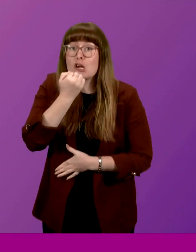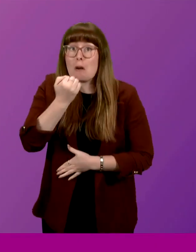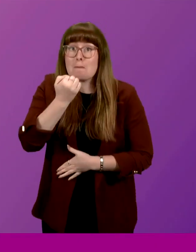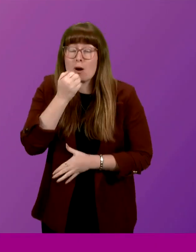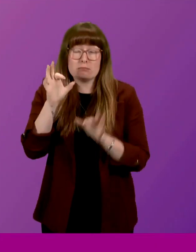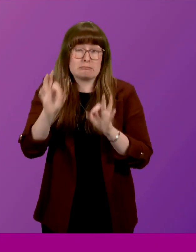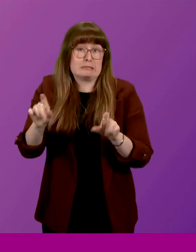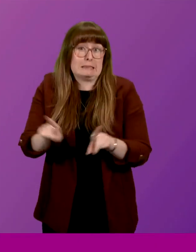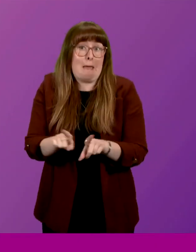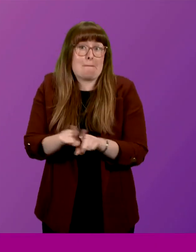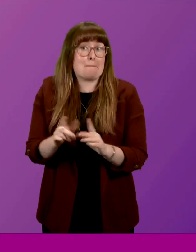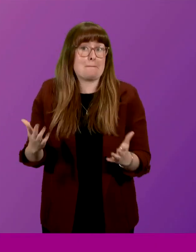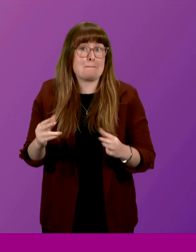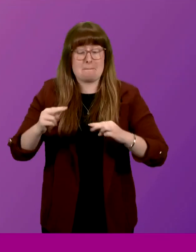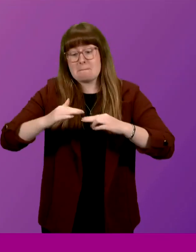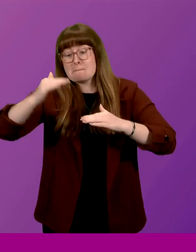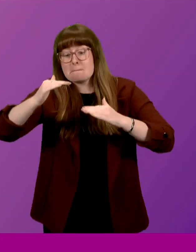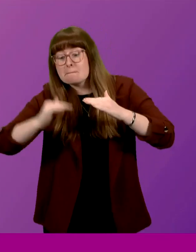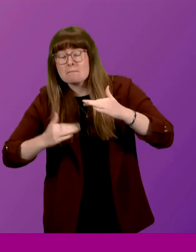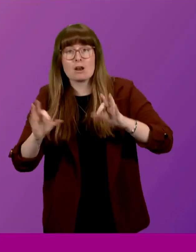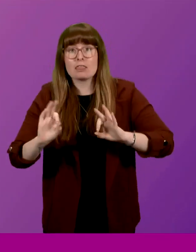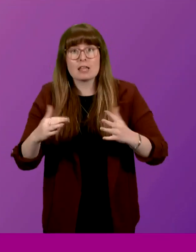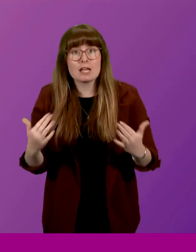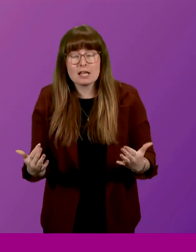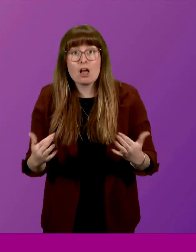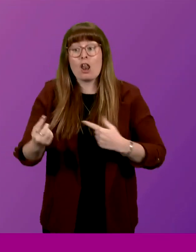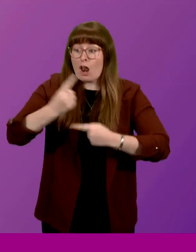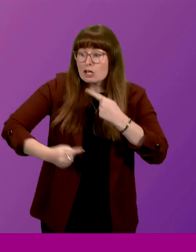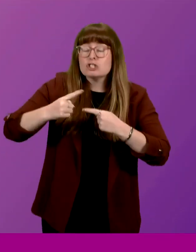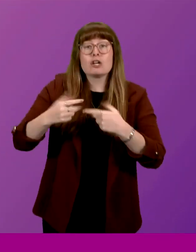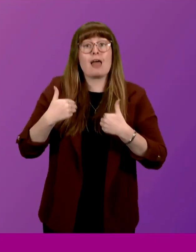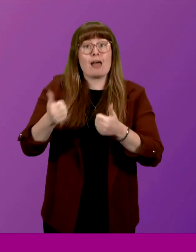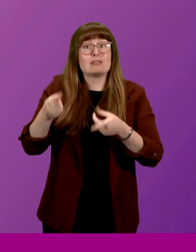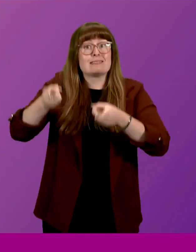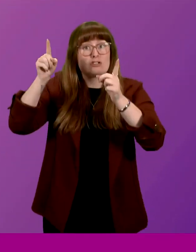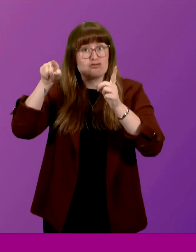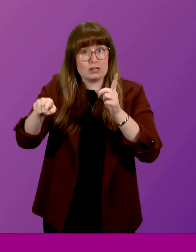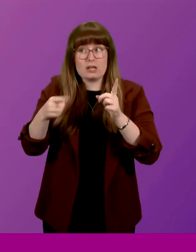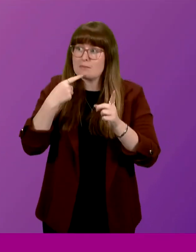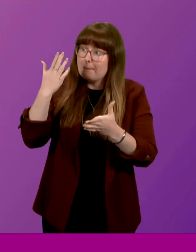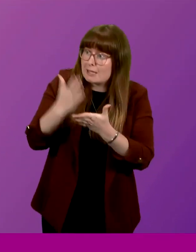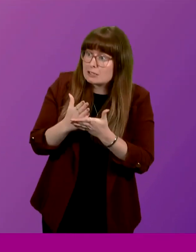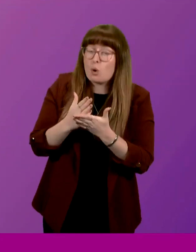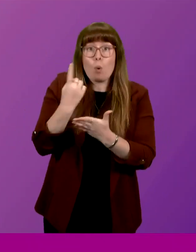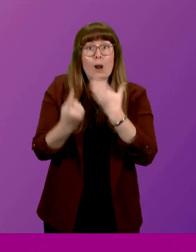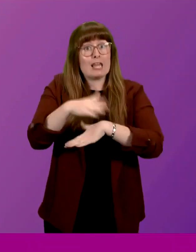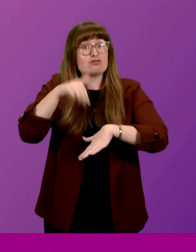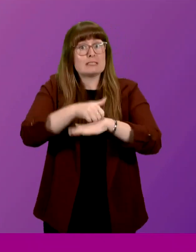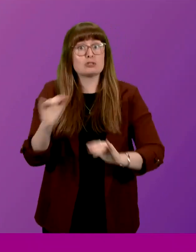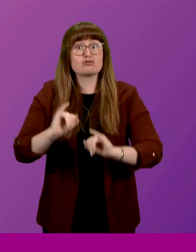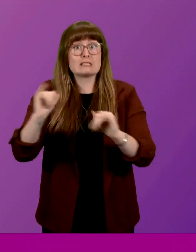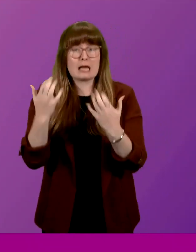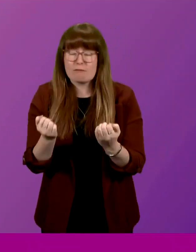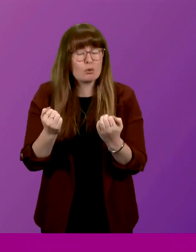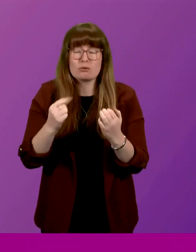almost exactly the same. Last year, the Health Secretary admitted the crisis in our NHS isn't just for Christmas, it's all